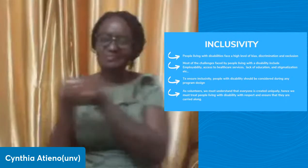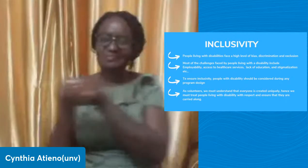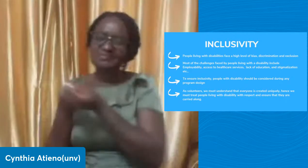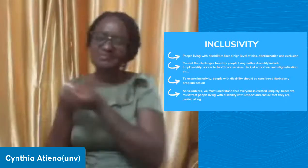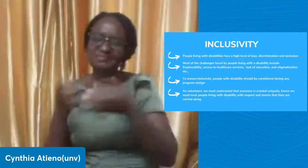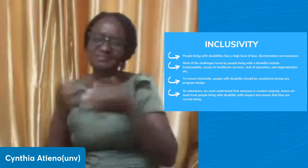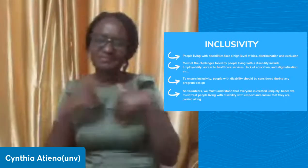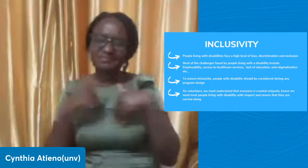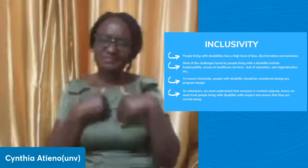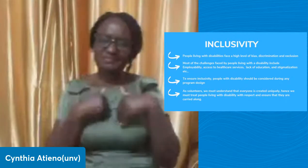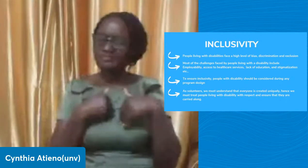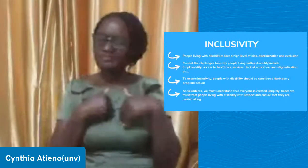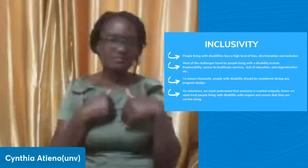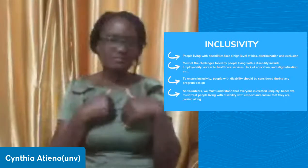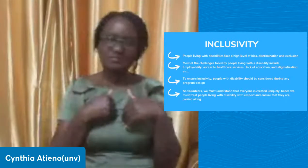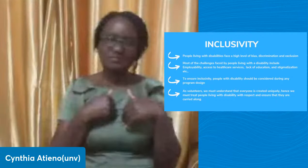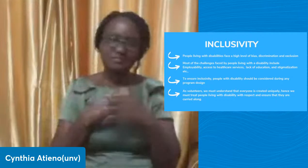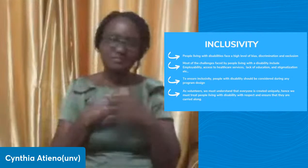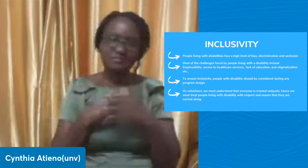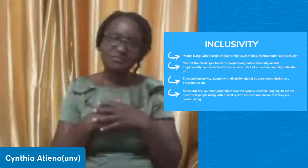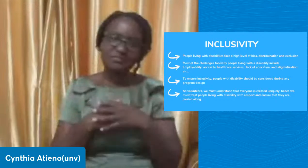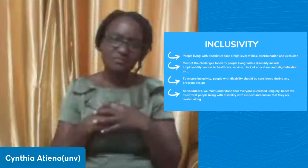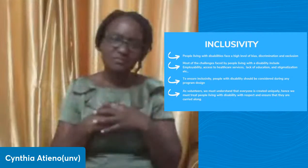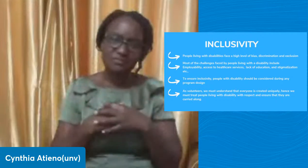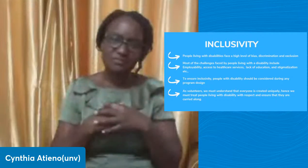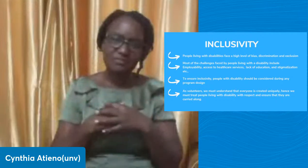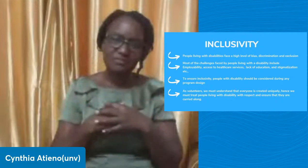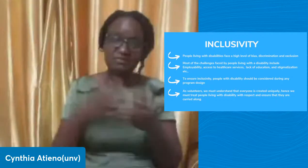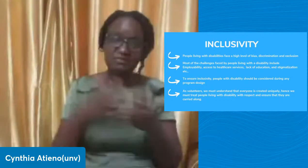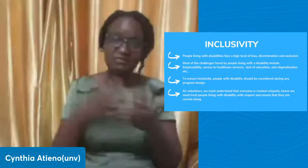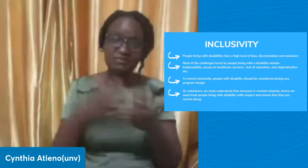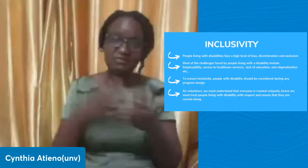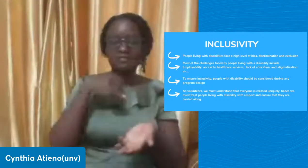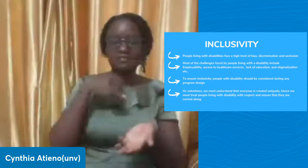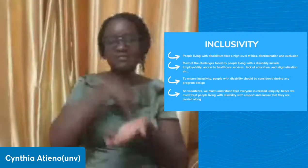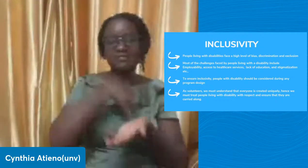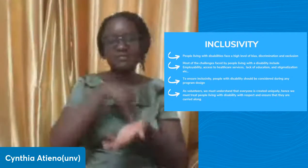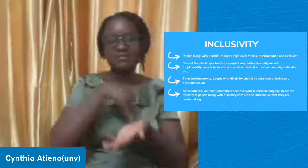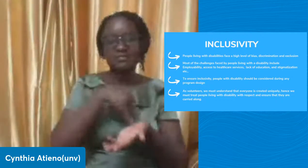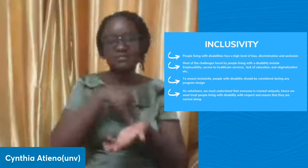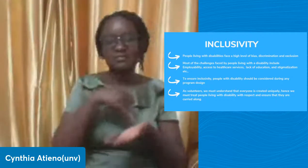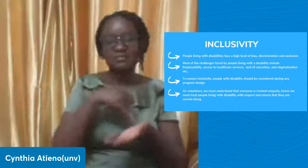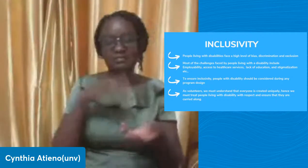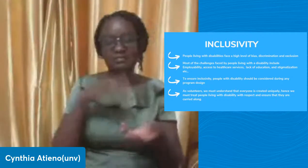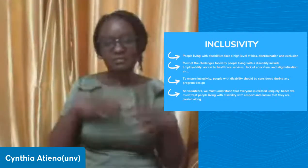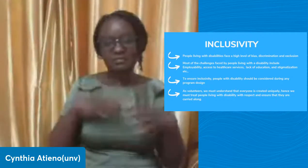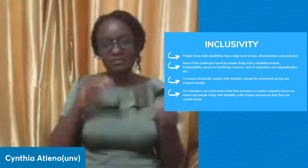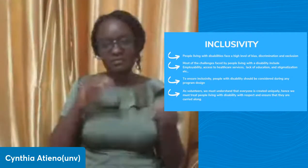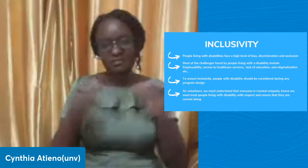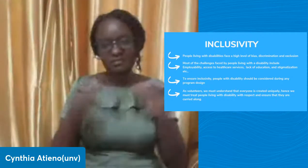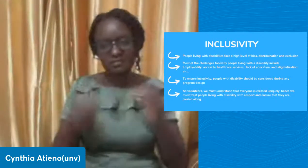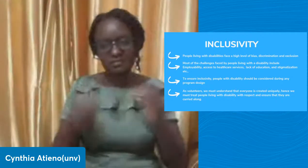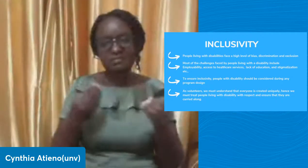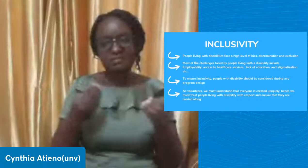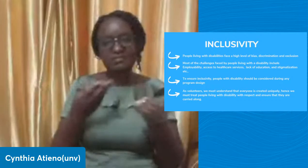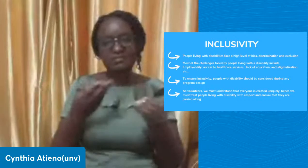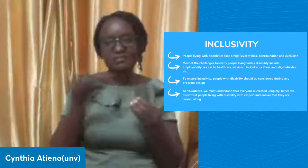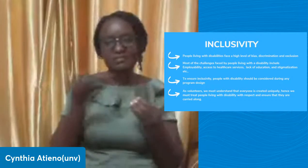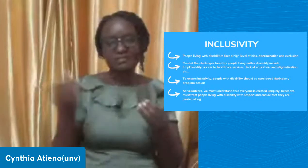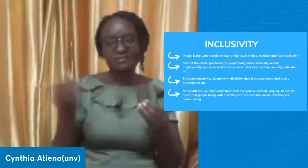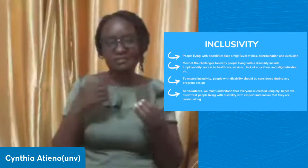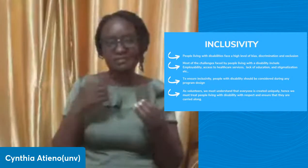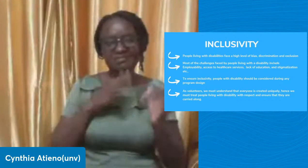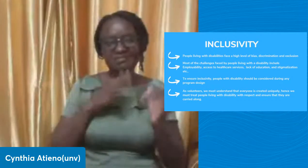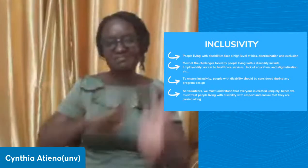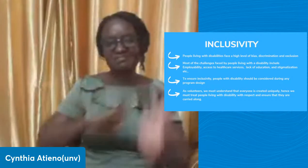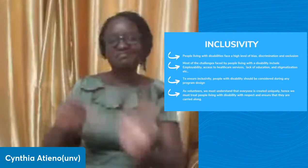inclusivity, for me, people living with disabilities face a high level of bias, a high level of discrimination